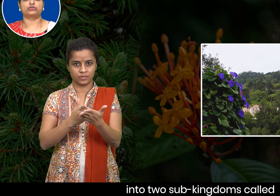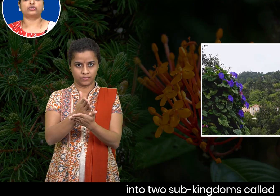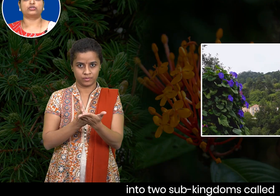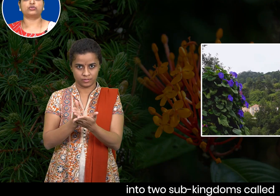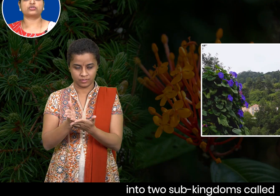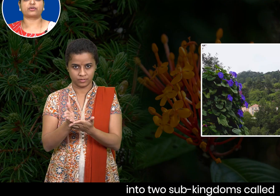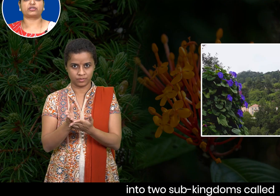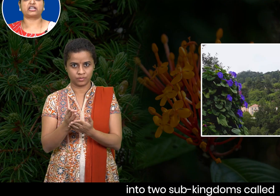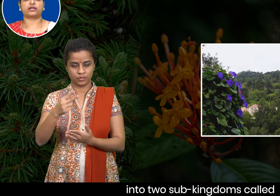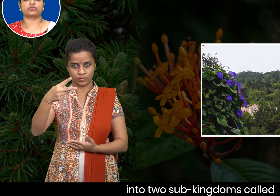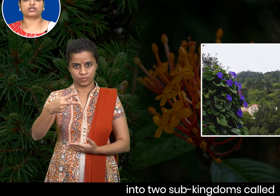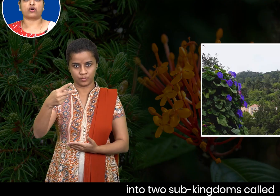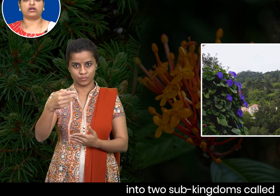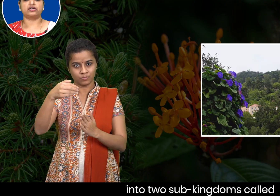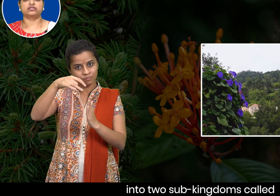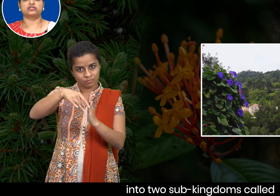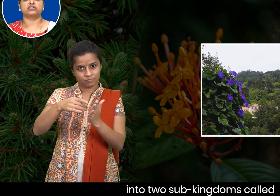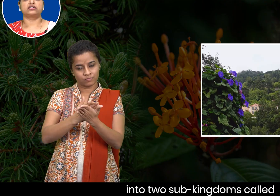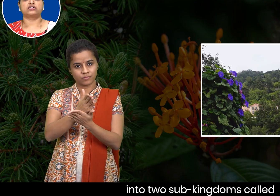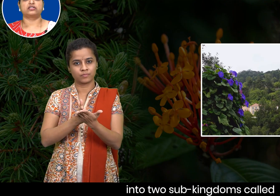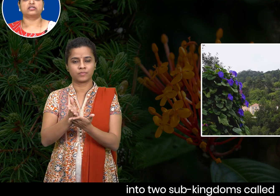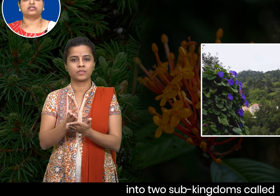into two subkingdoms called